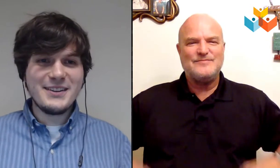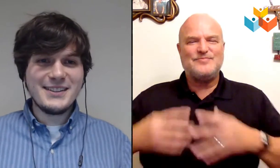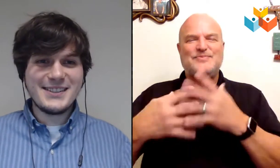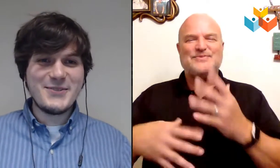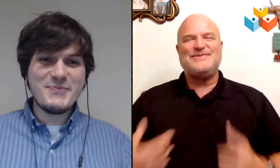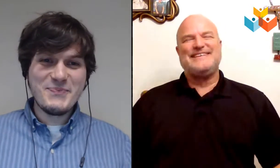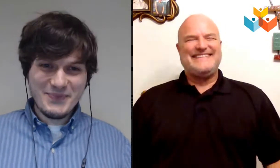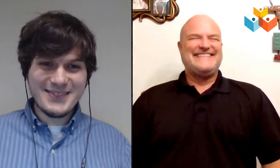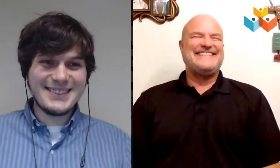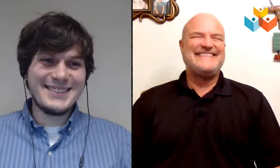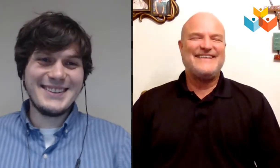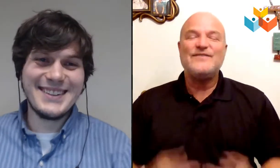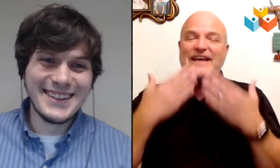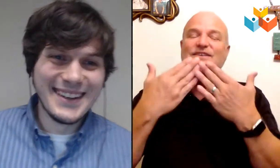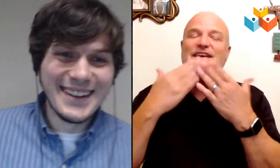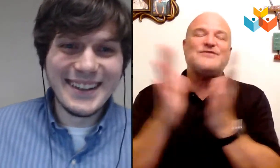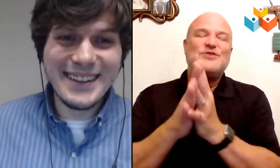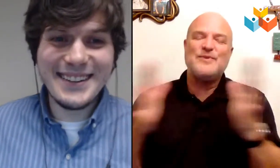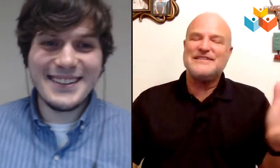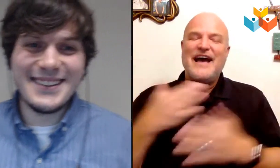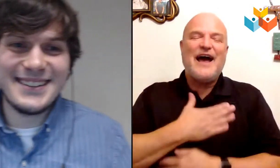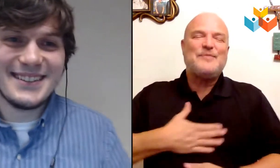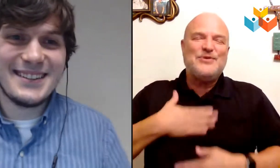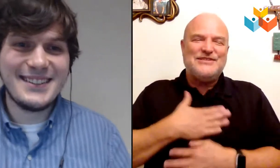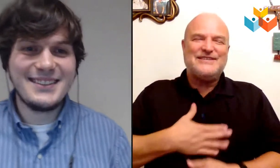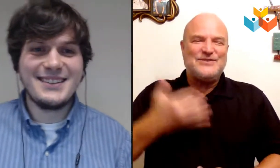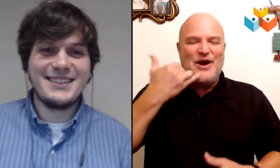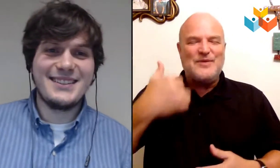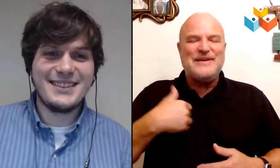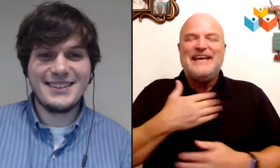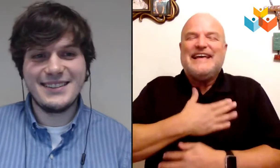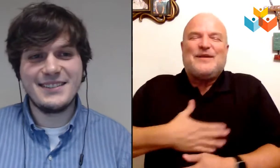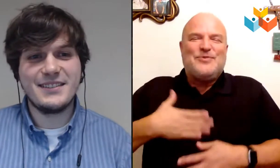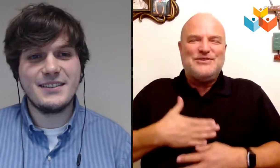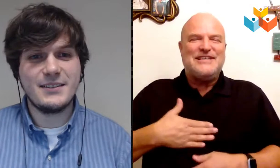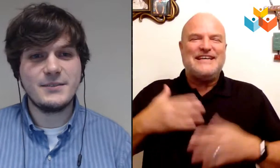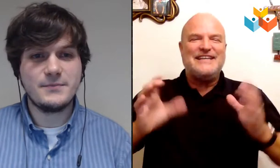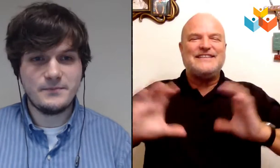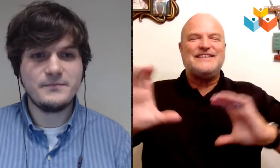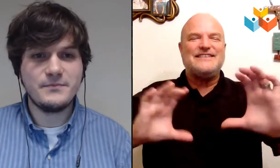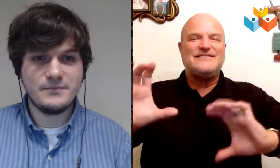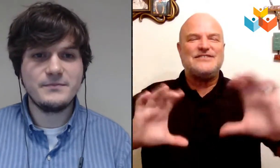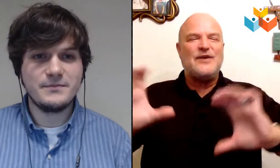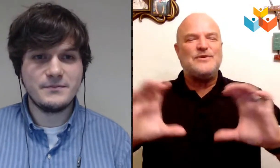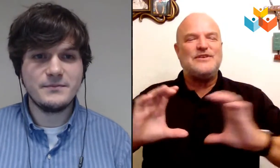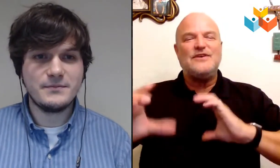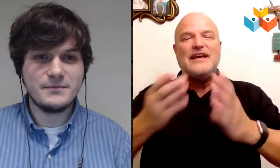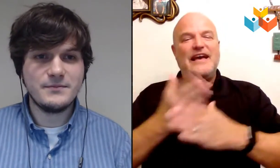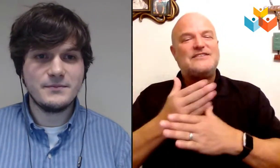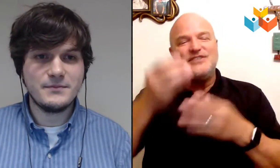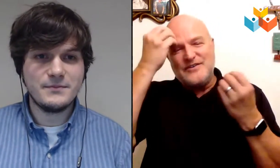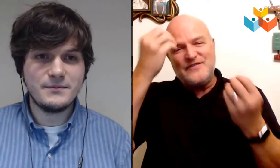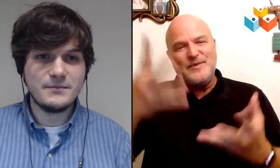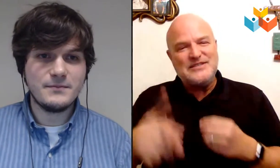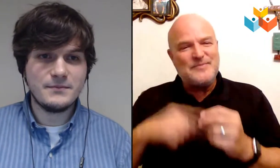from the audience. So Thank you so much. I appreciate you calling me, and I appreciate getting the chat with